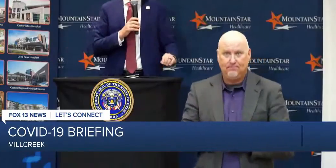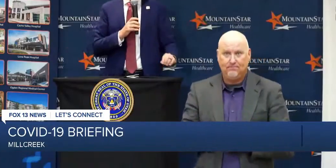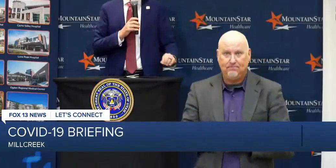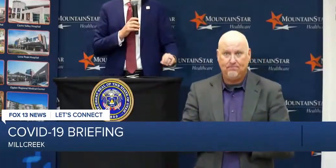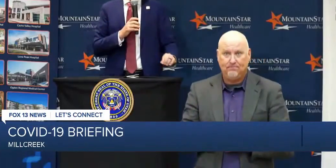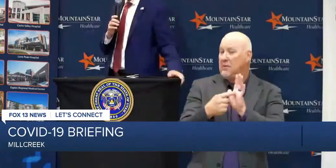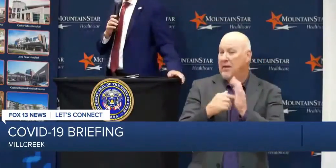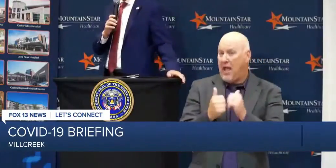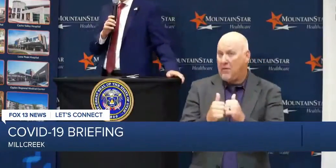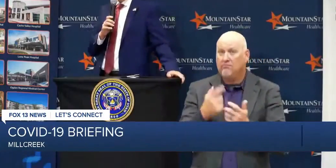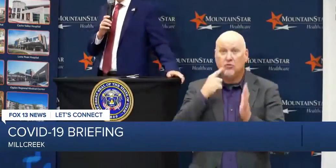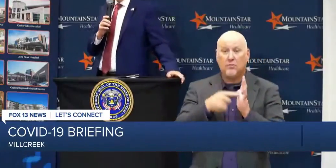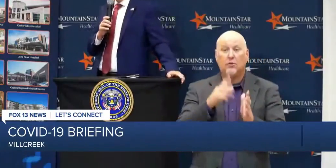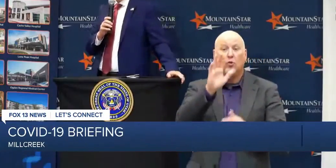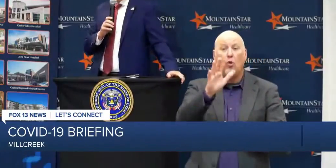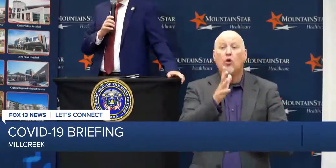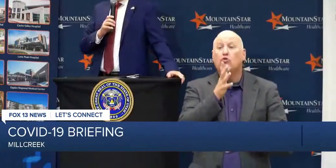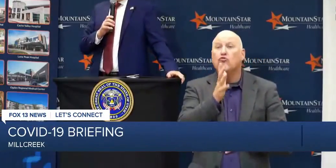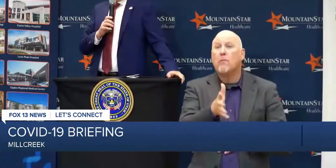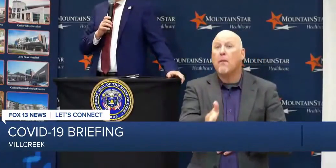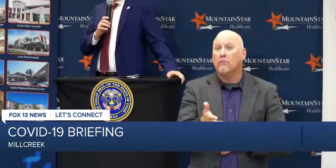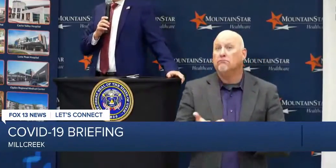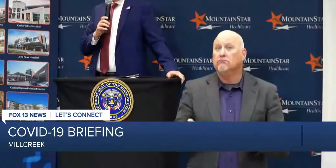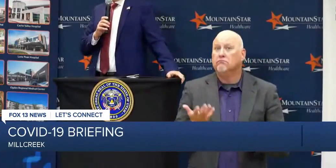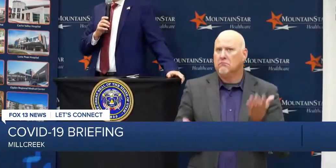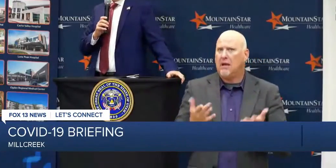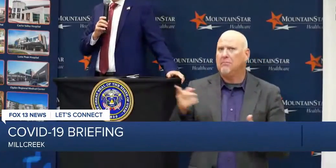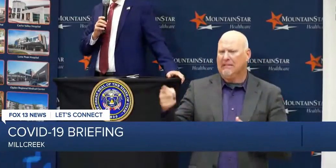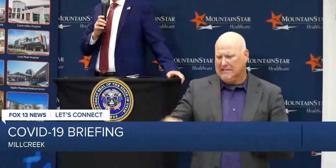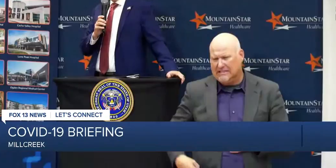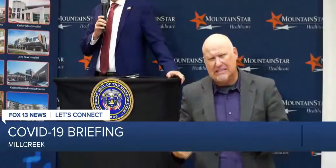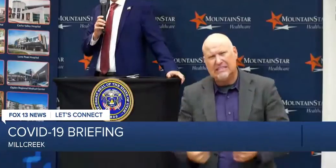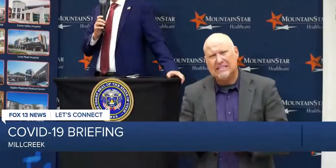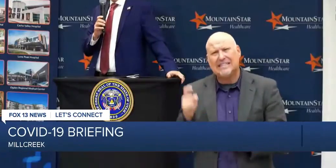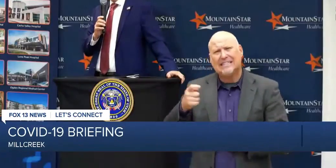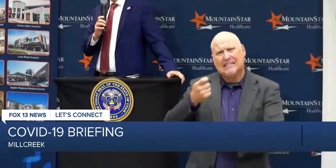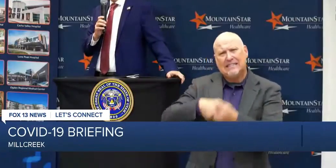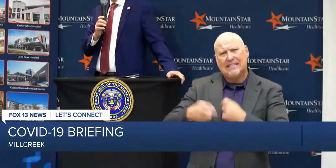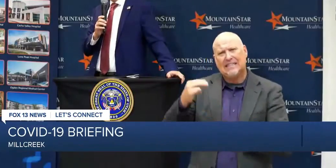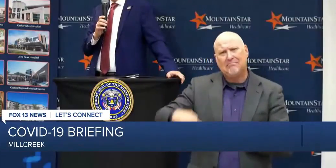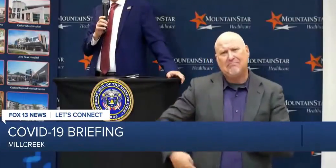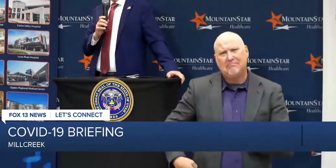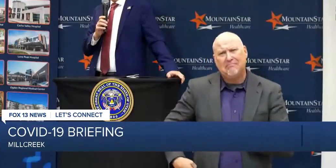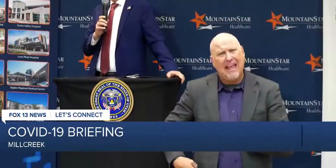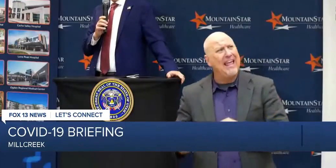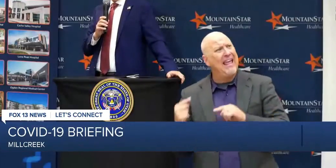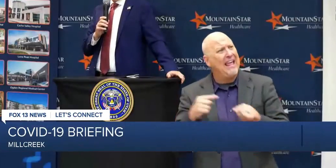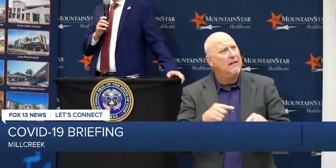that Greg Bell shared with us, and so people will respond